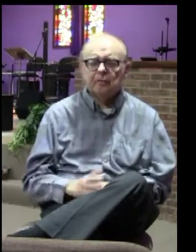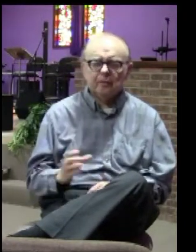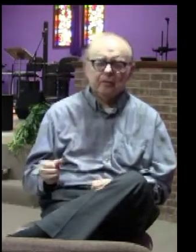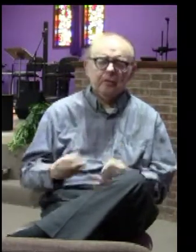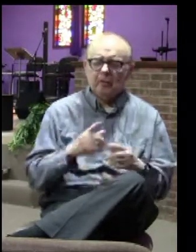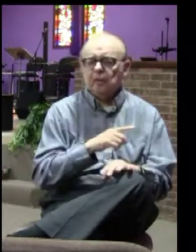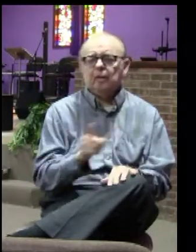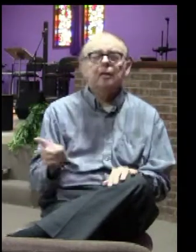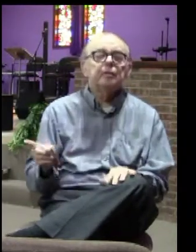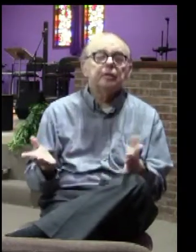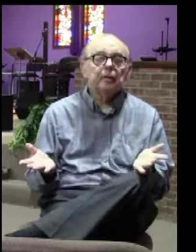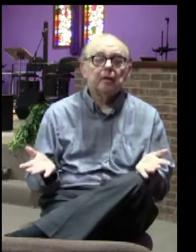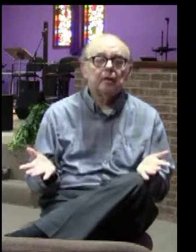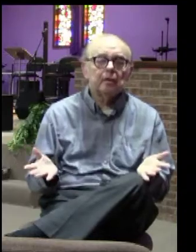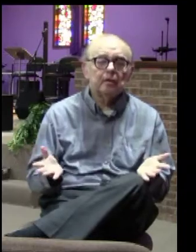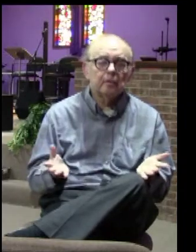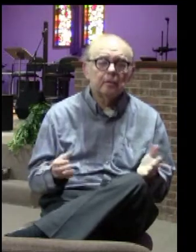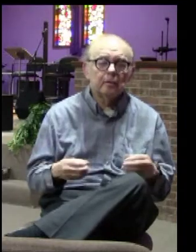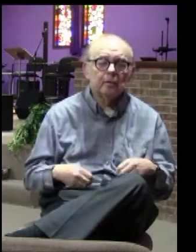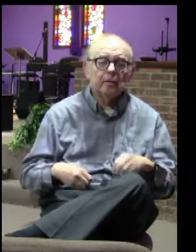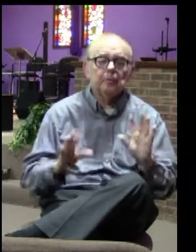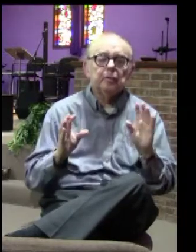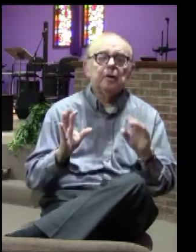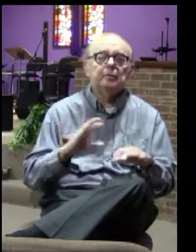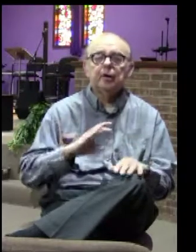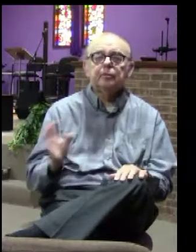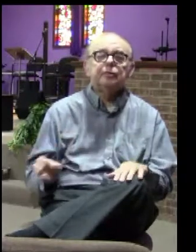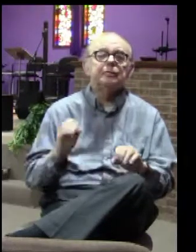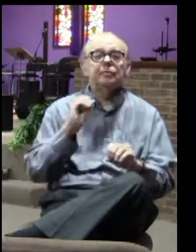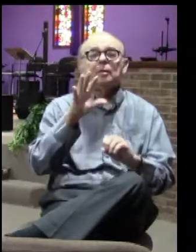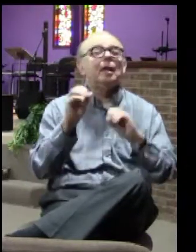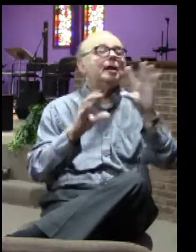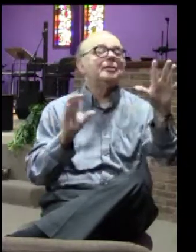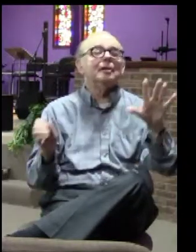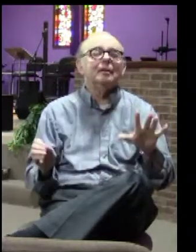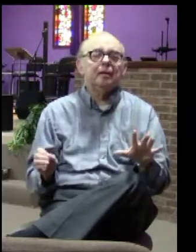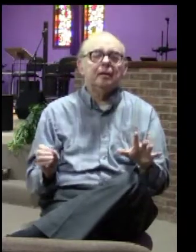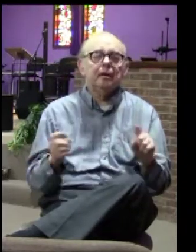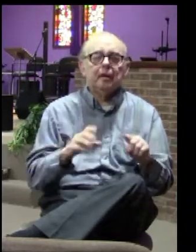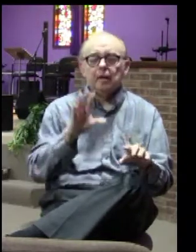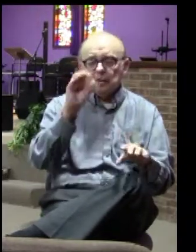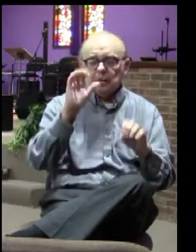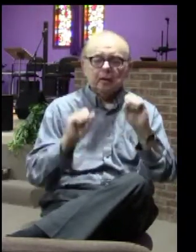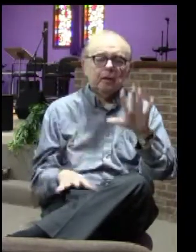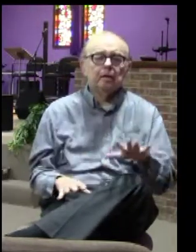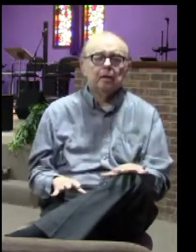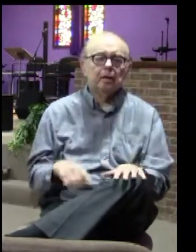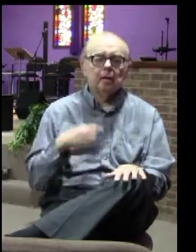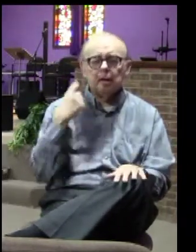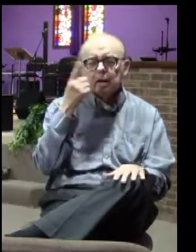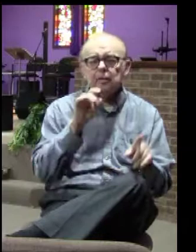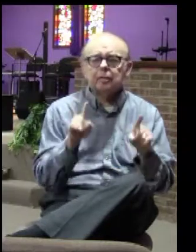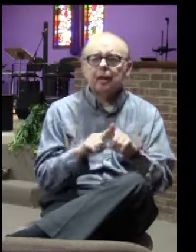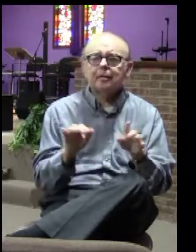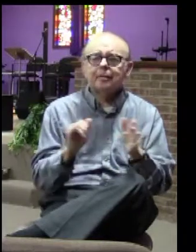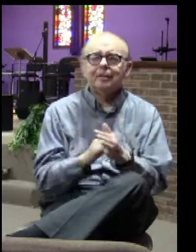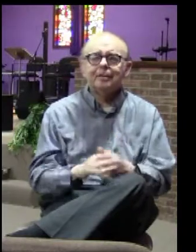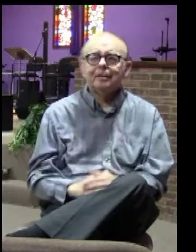How many of you all put up Christmas lights, and when you take them down, they look like